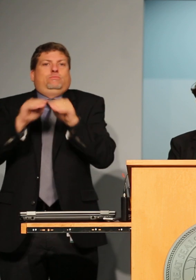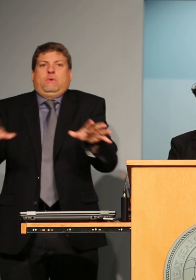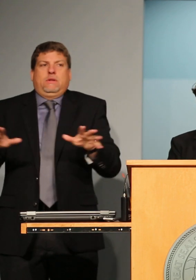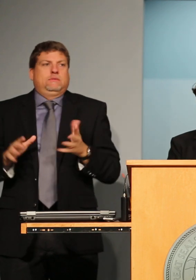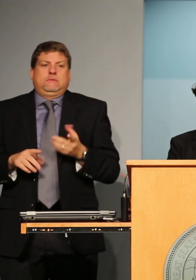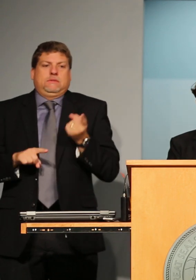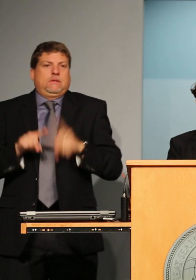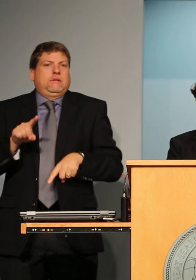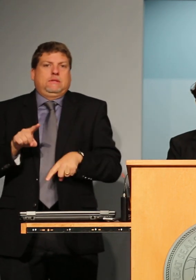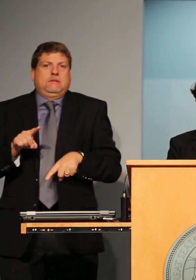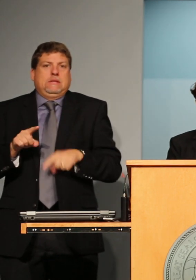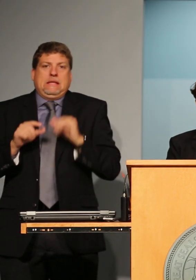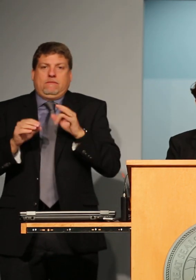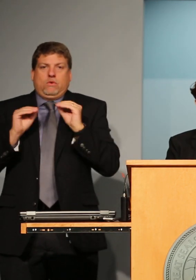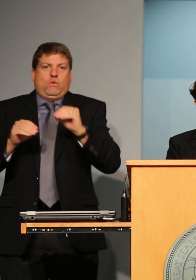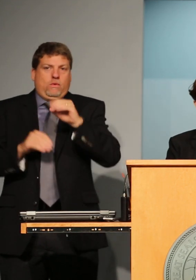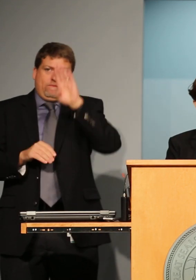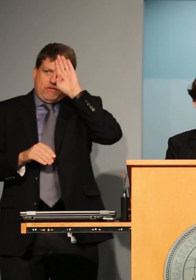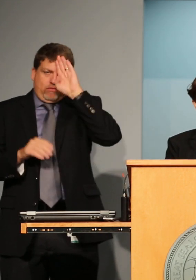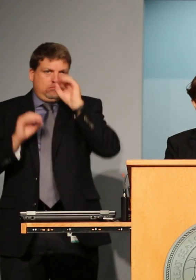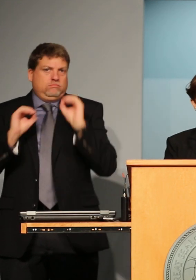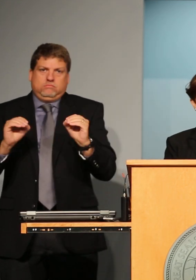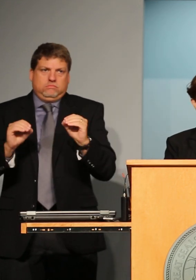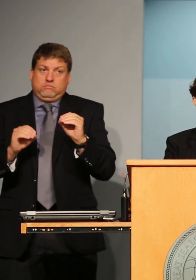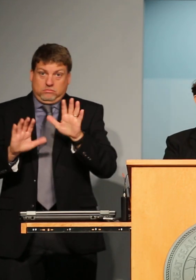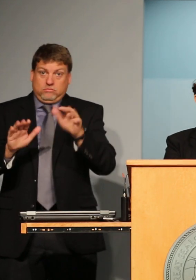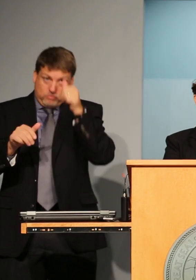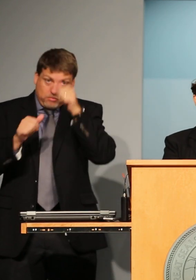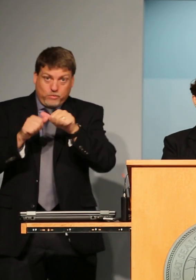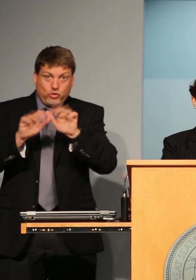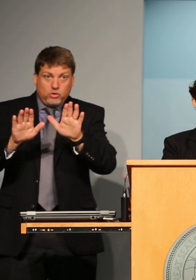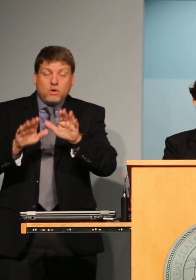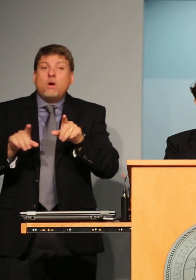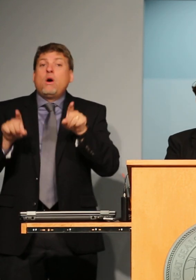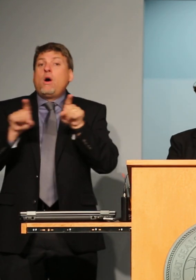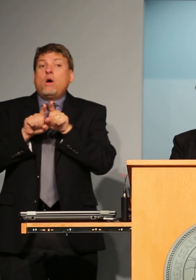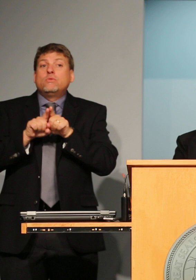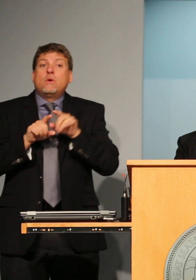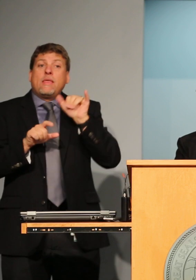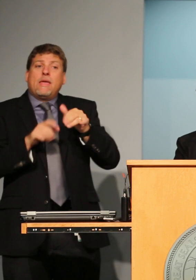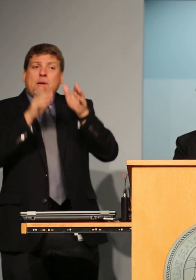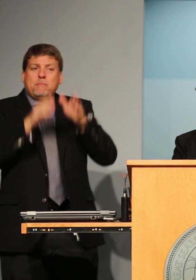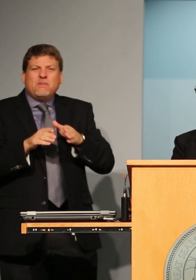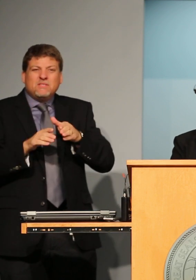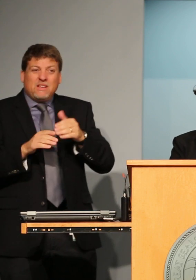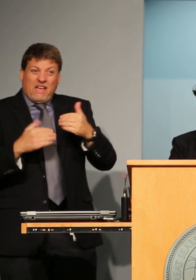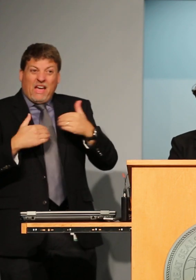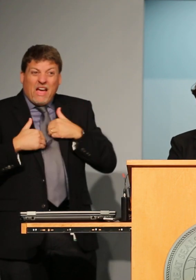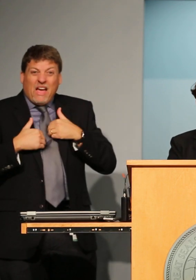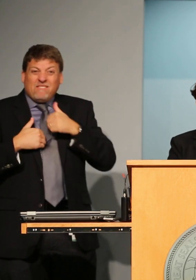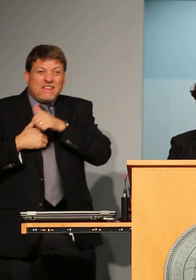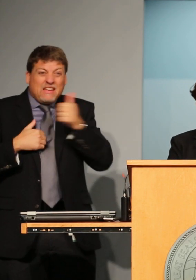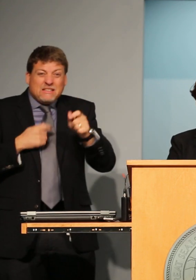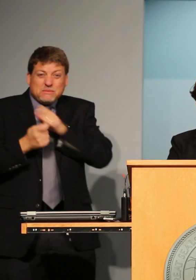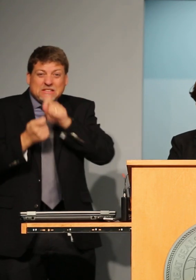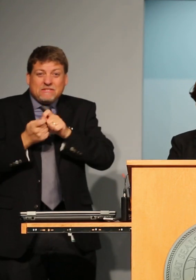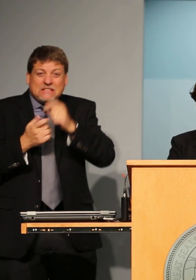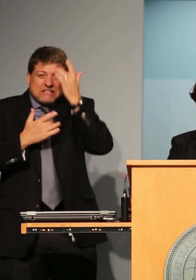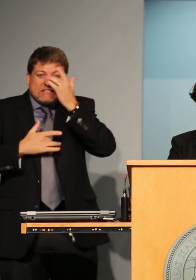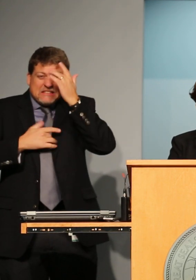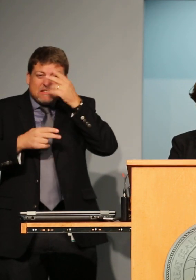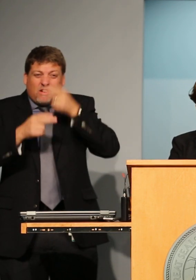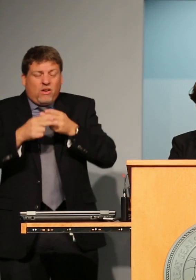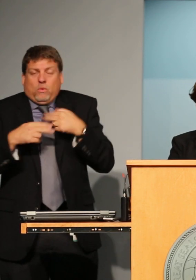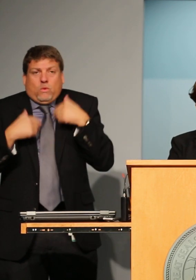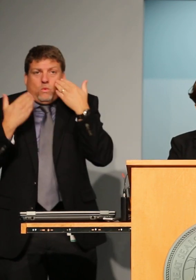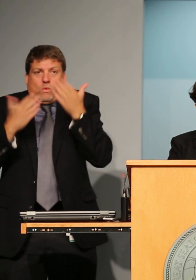Ebola when you're asymptomatic. Also keep in mind that this person has not been diagnosed with any specific condition yet. So